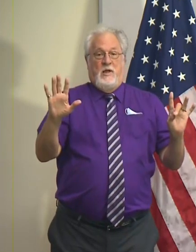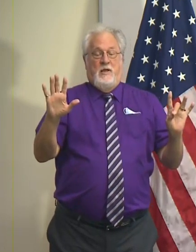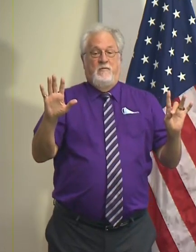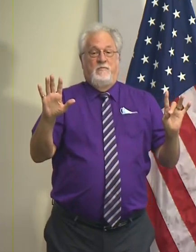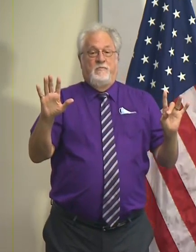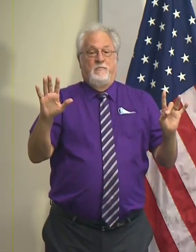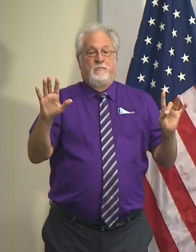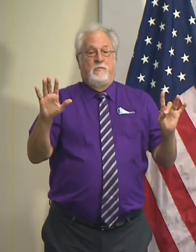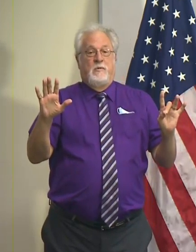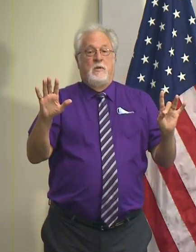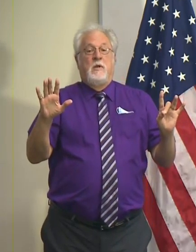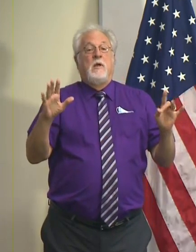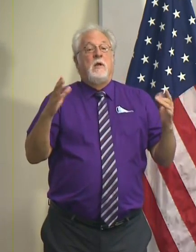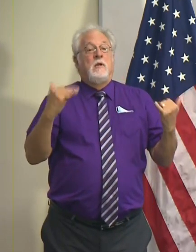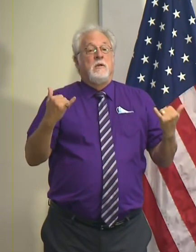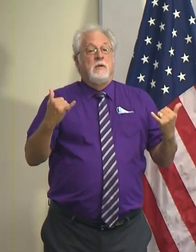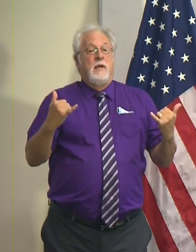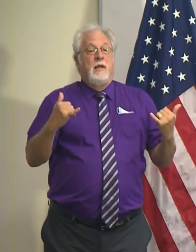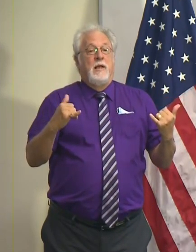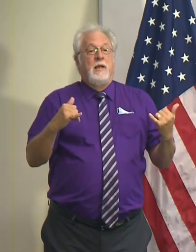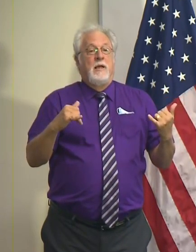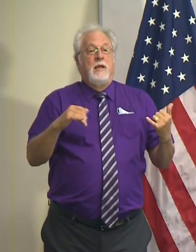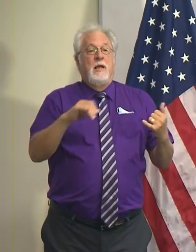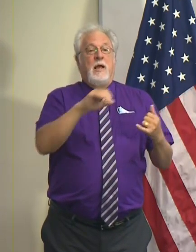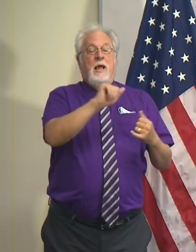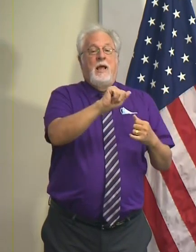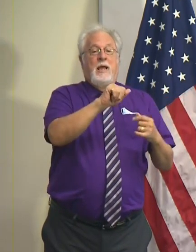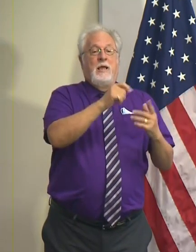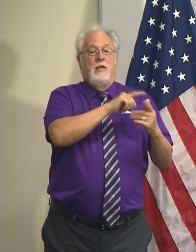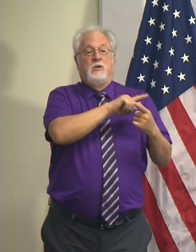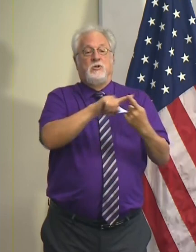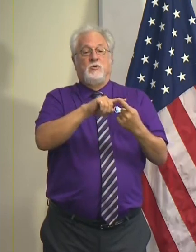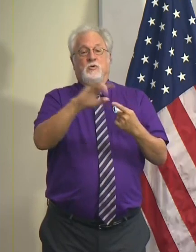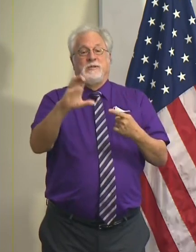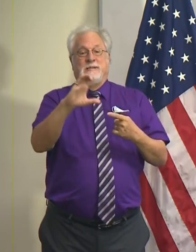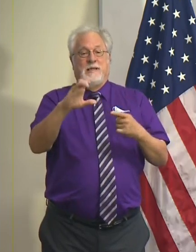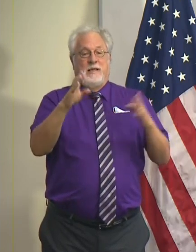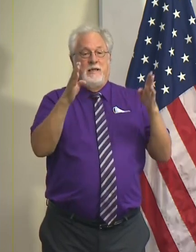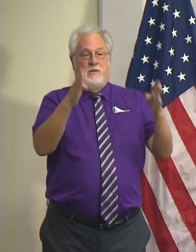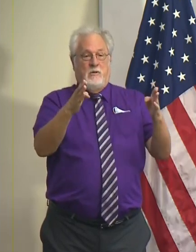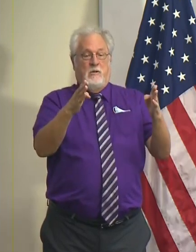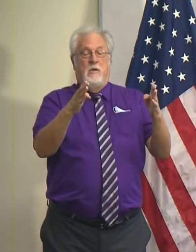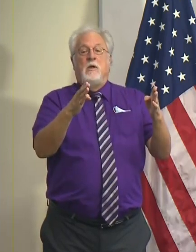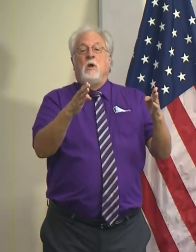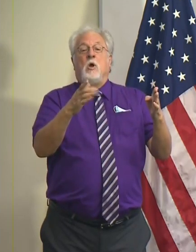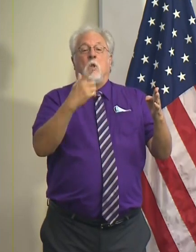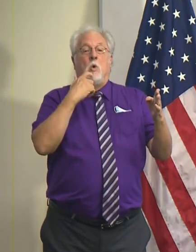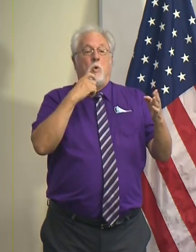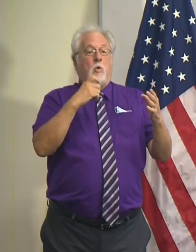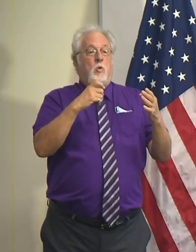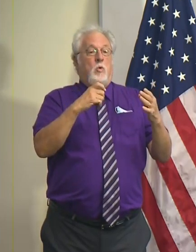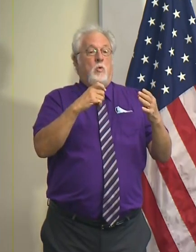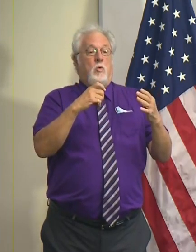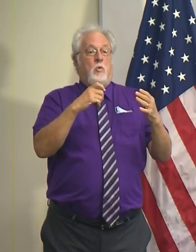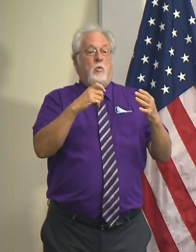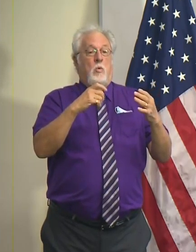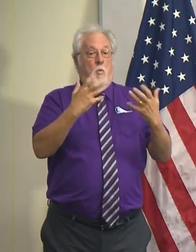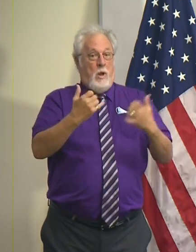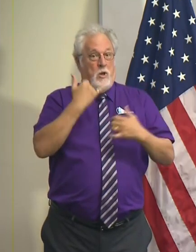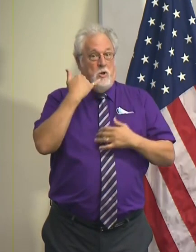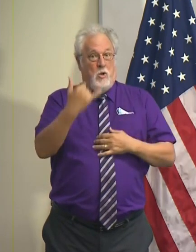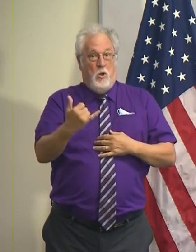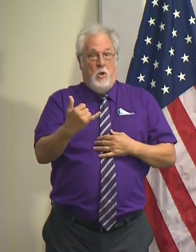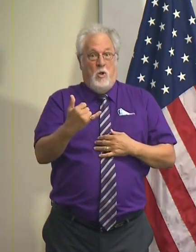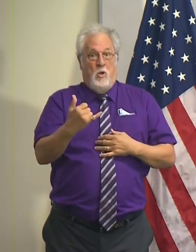p.m. Today's is A through C. So those individuals who want to call